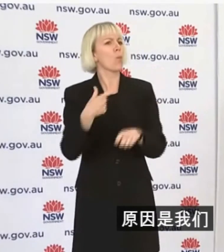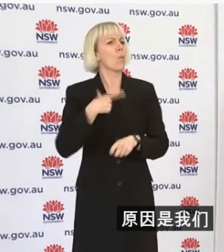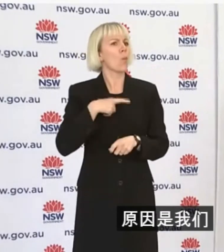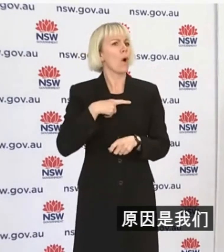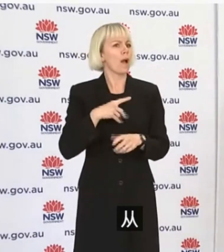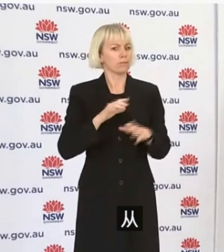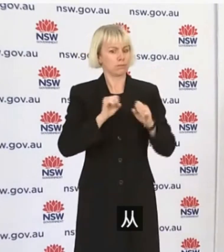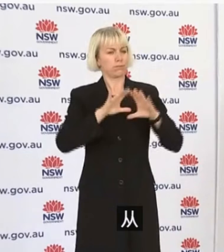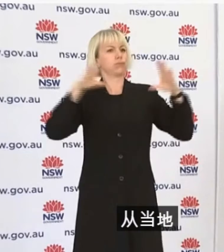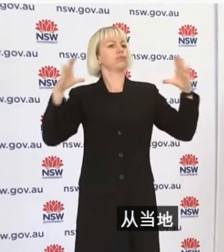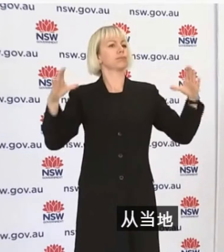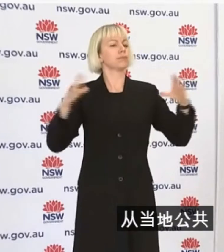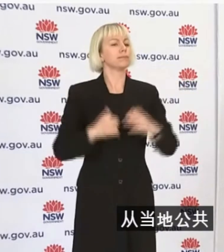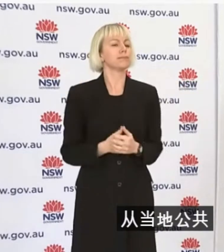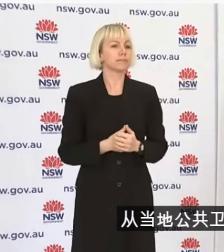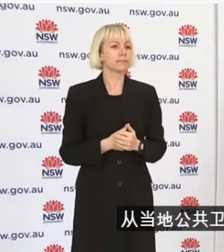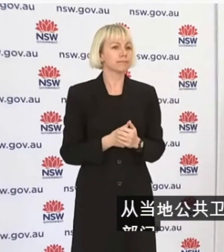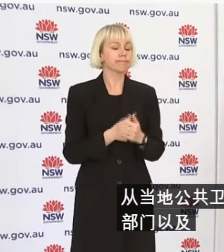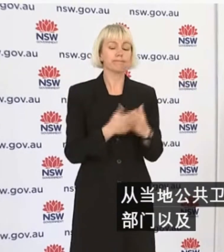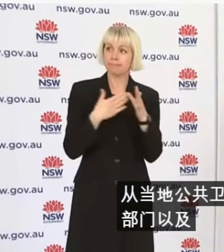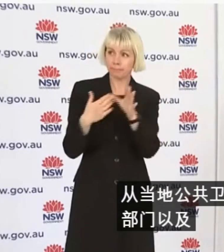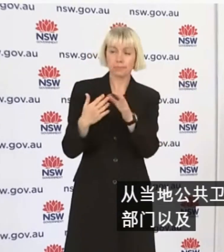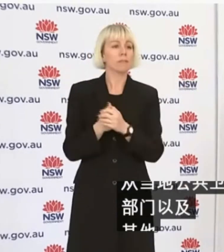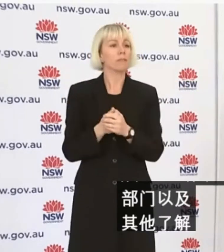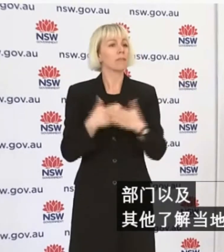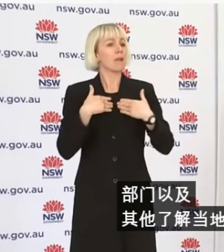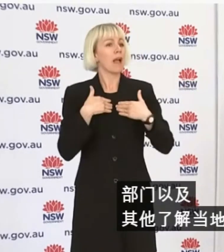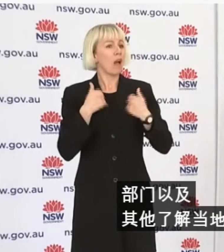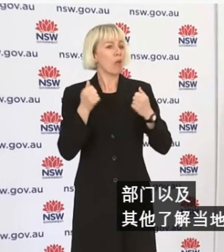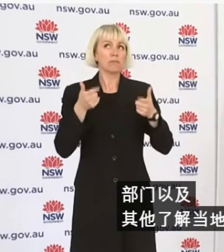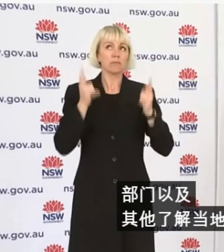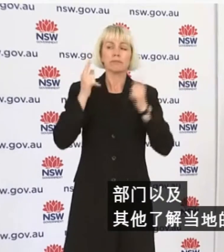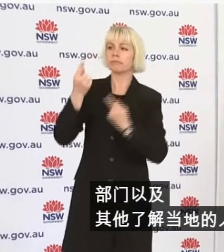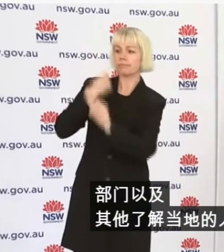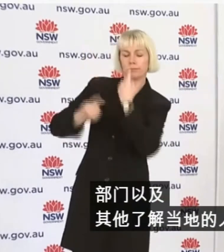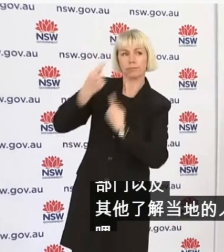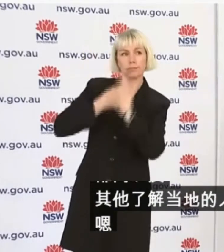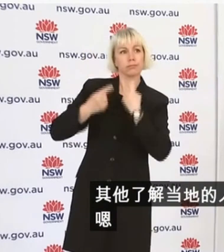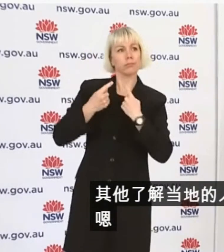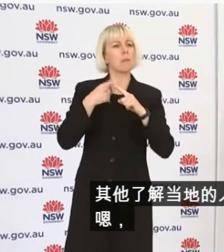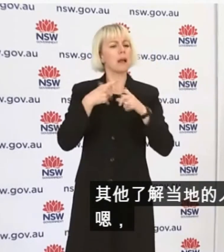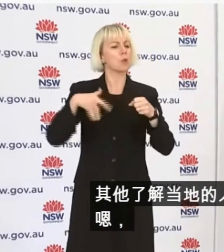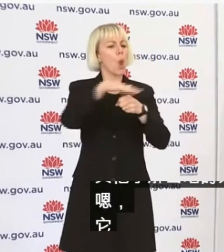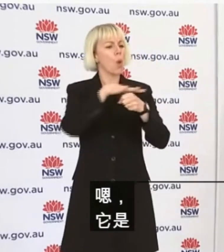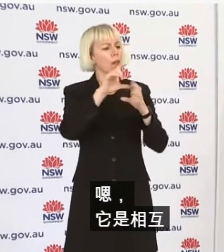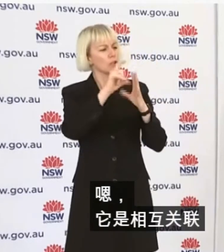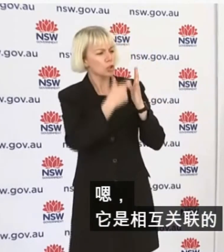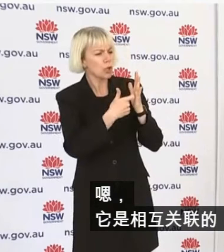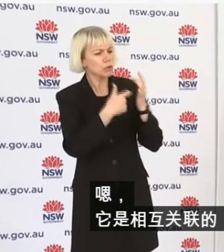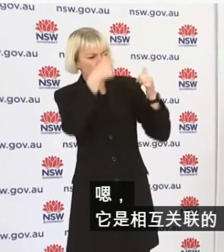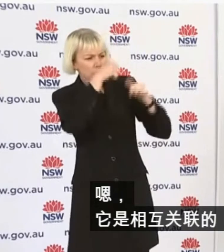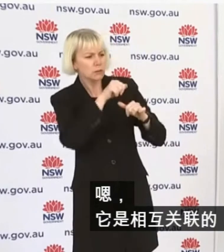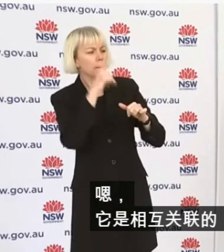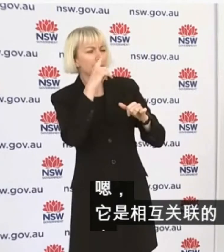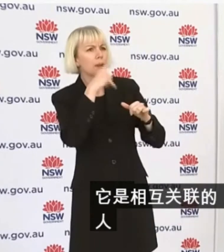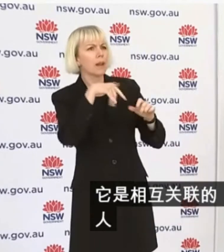from both on the ground from the local public health unit, but also other people that know the local area well, and it's connected. So